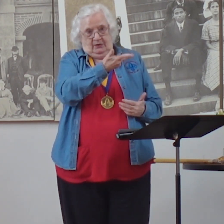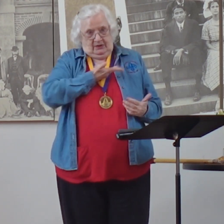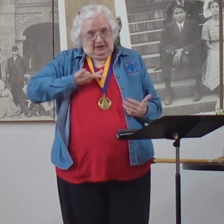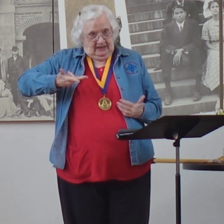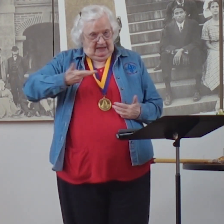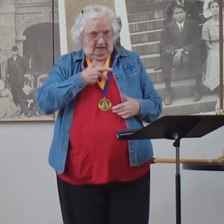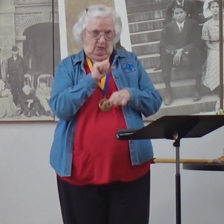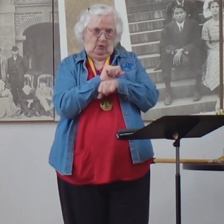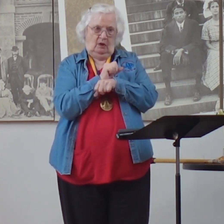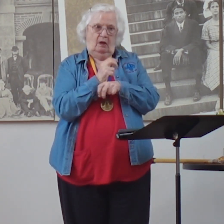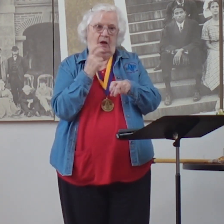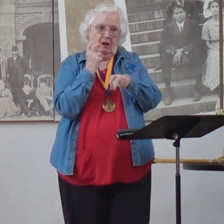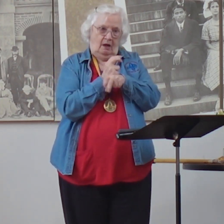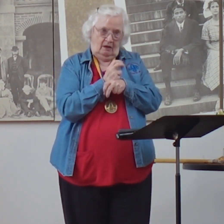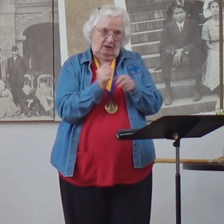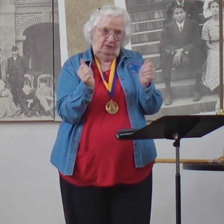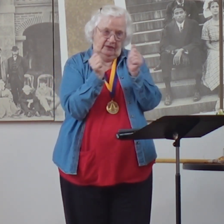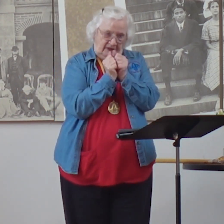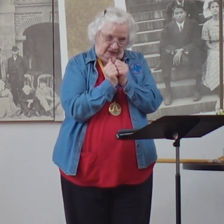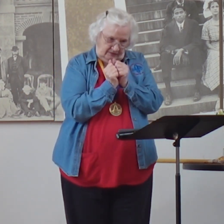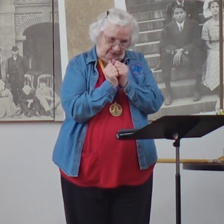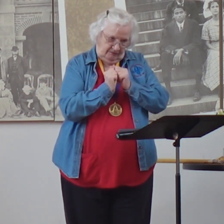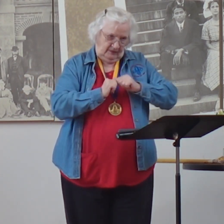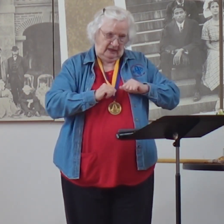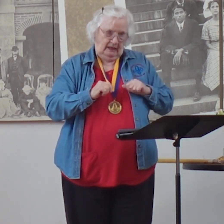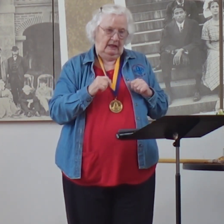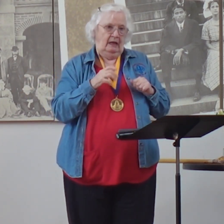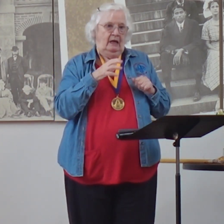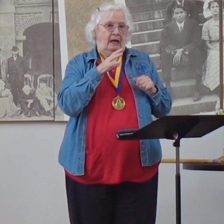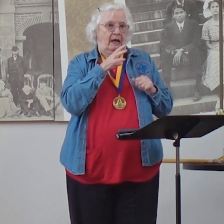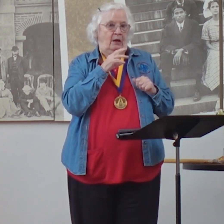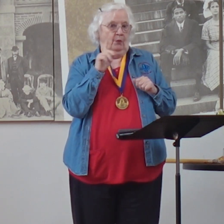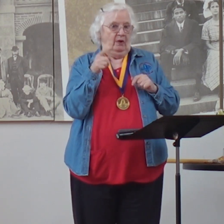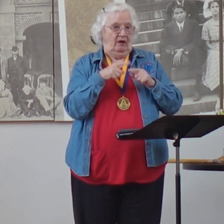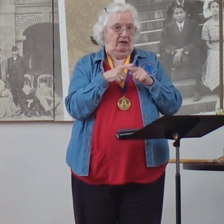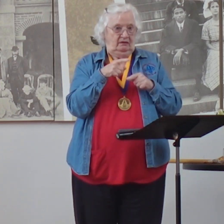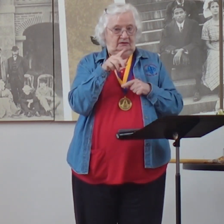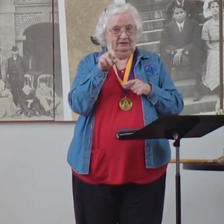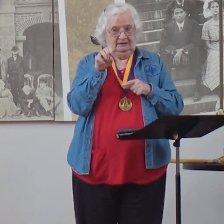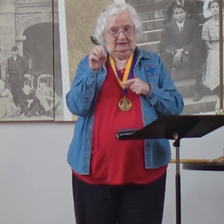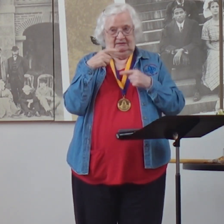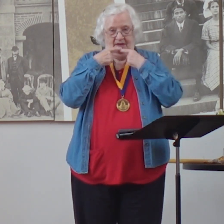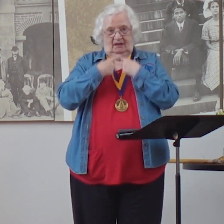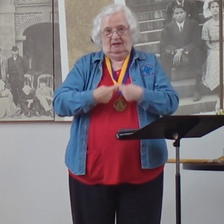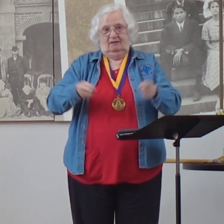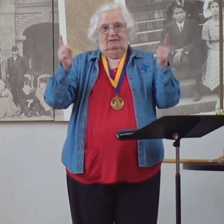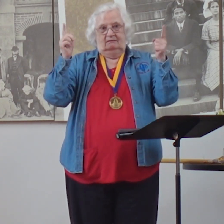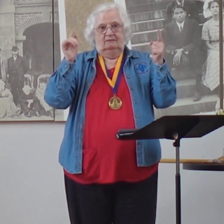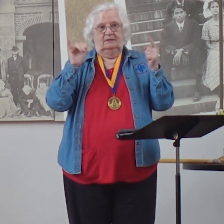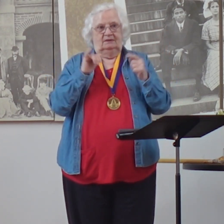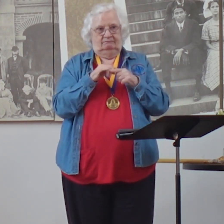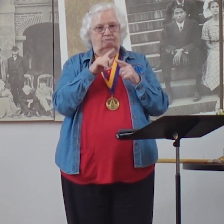2016. Myself and another individual worked together, and when Dee announced